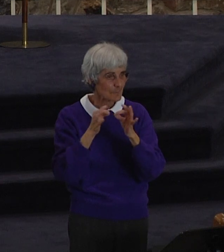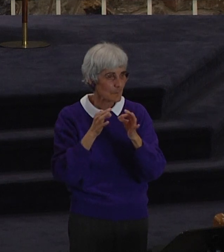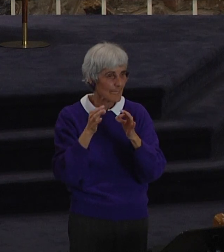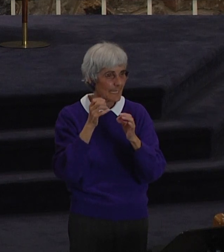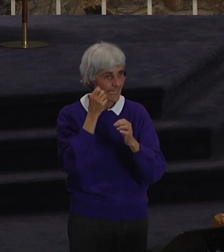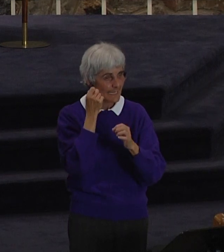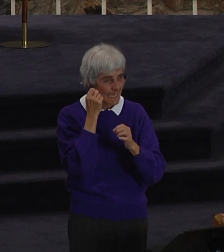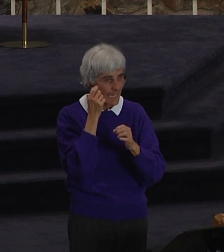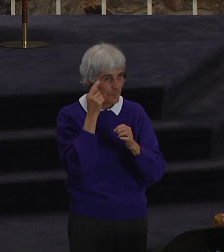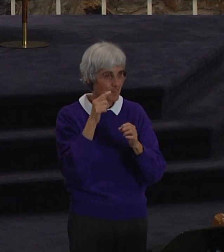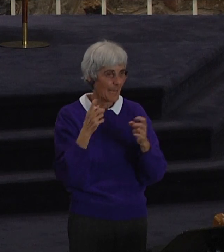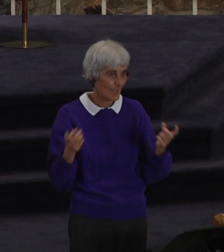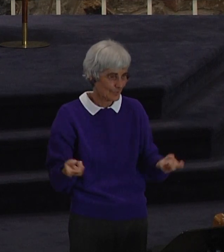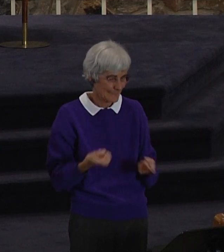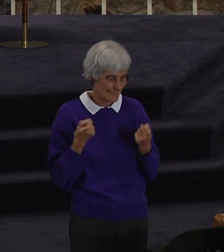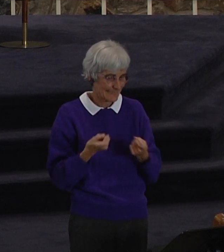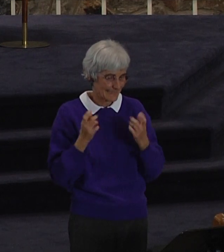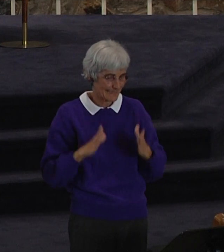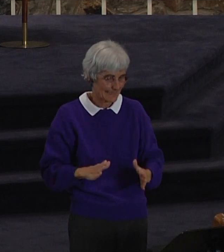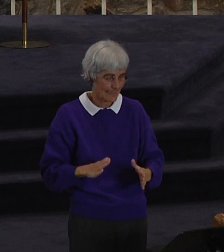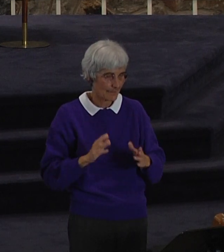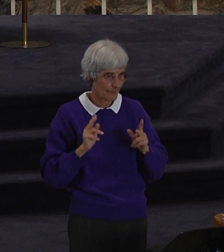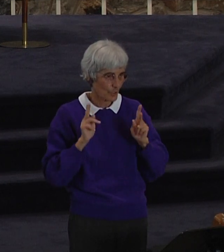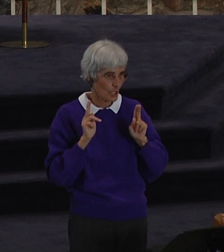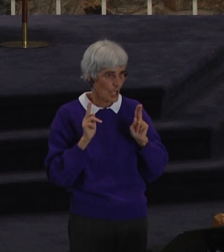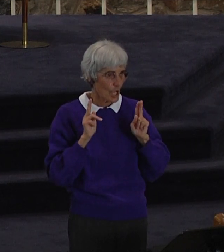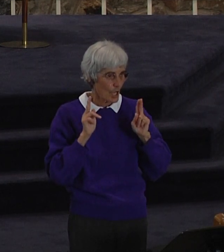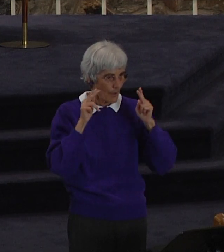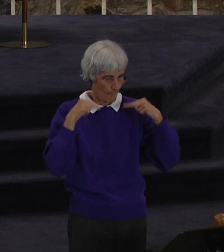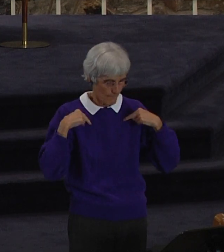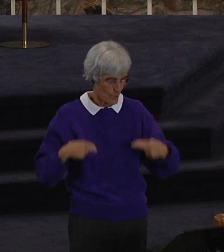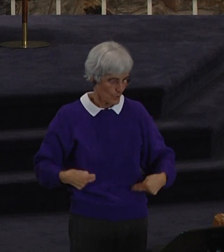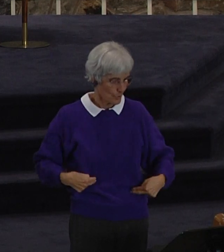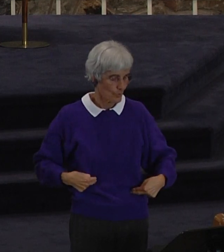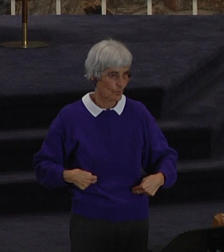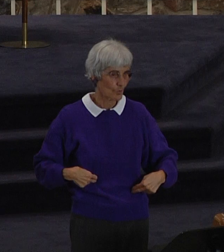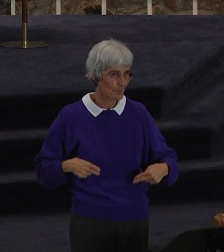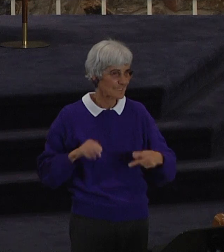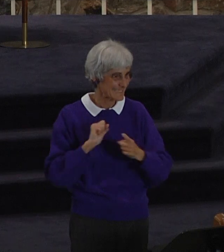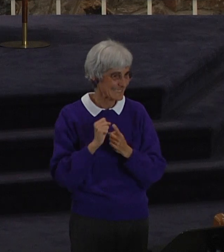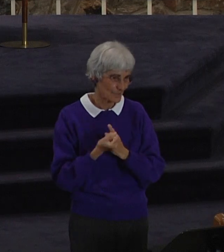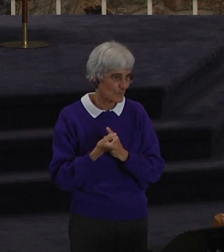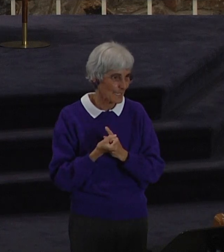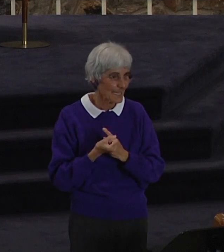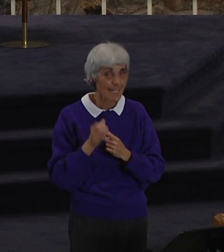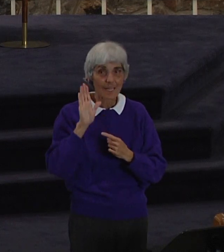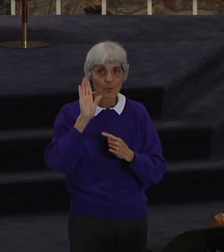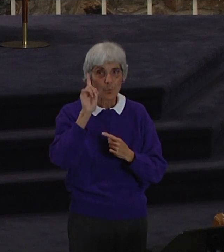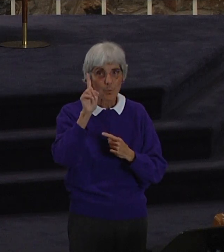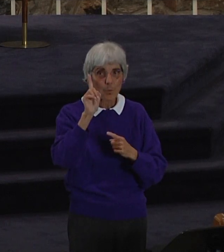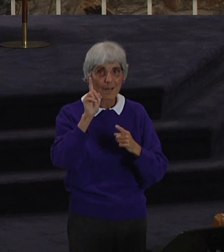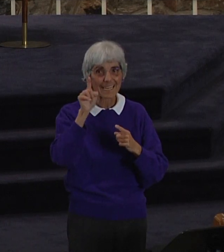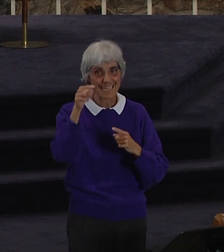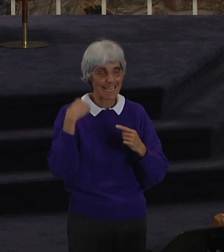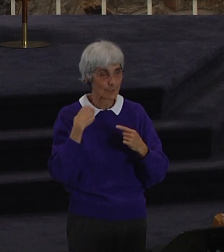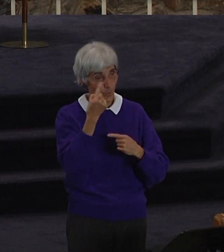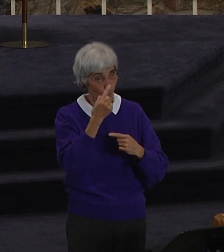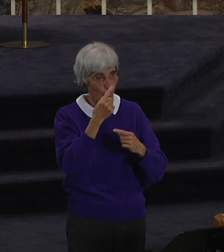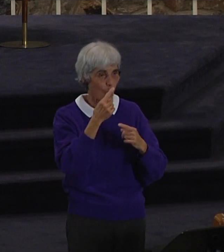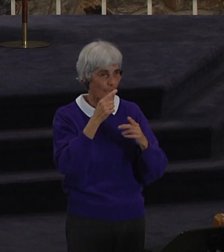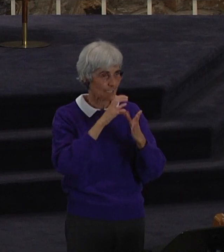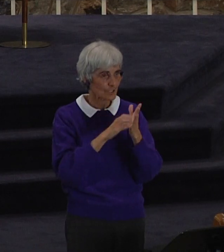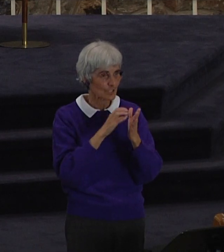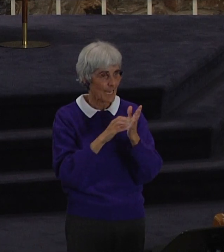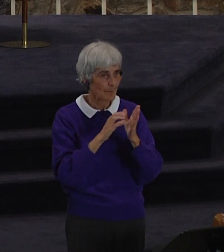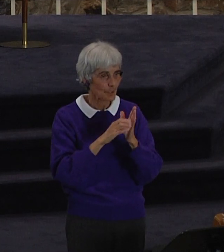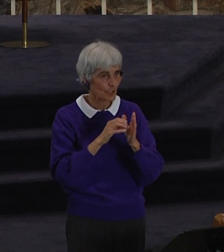depth of the sinfulness of our human condition. And in his chapter on self-centeredness, he brings